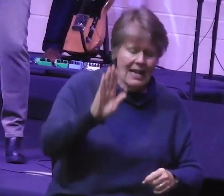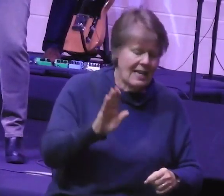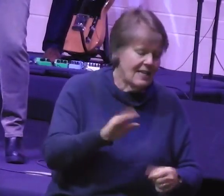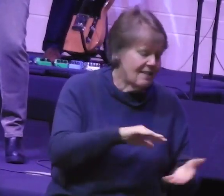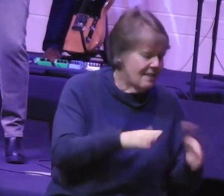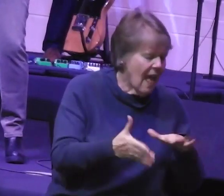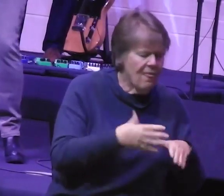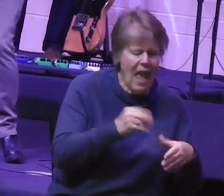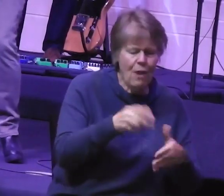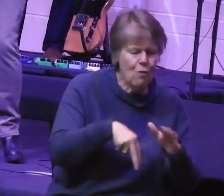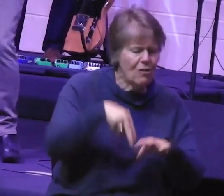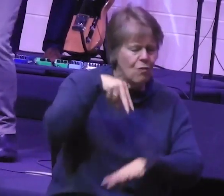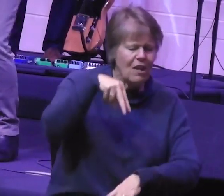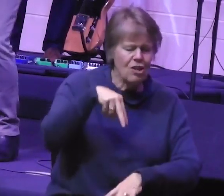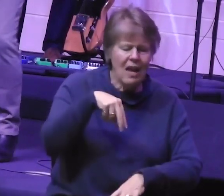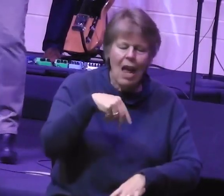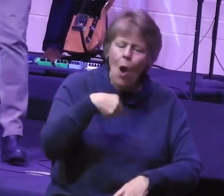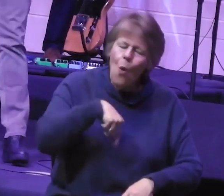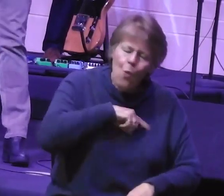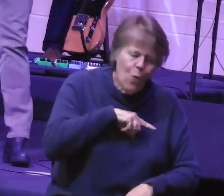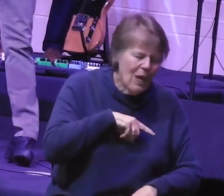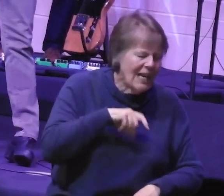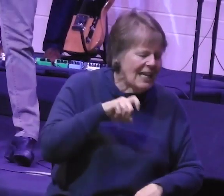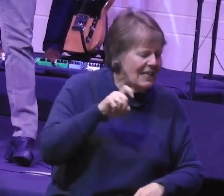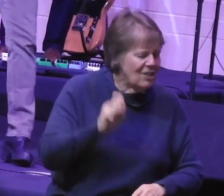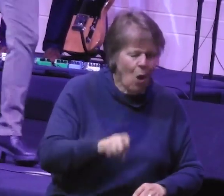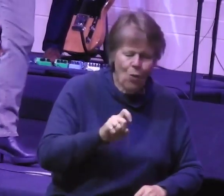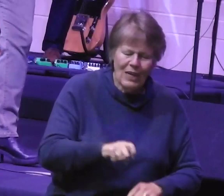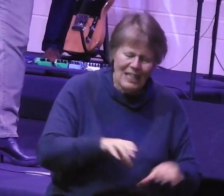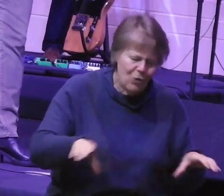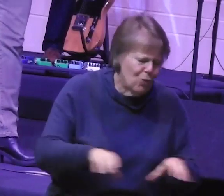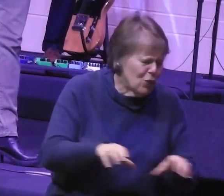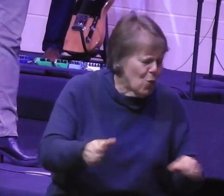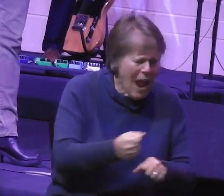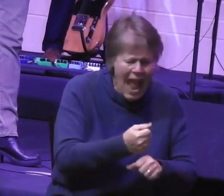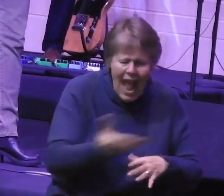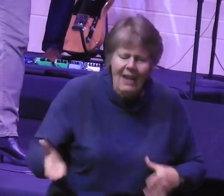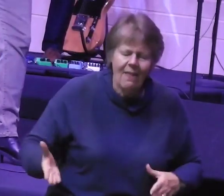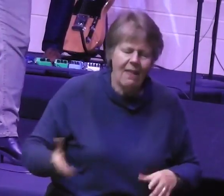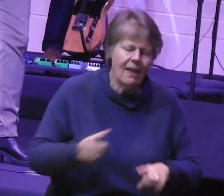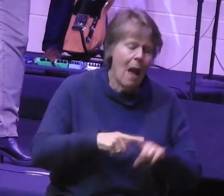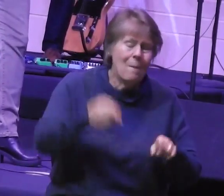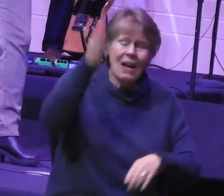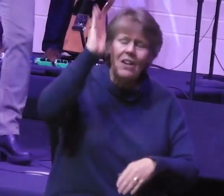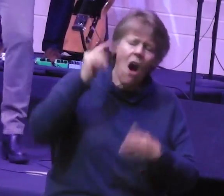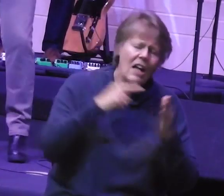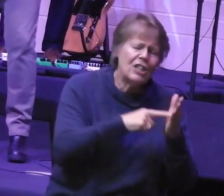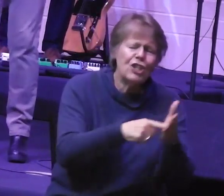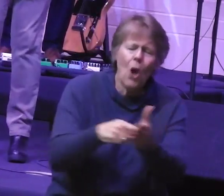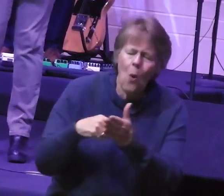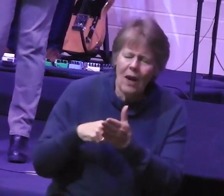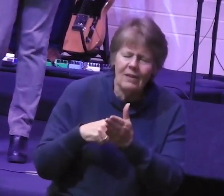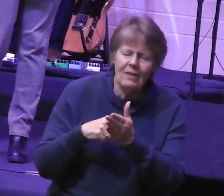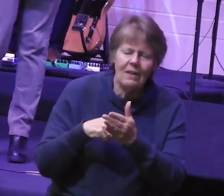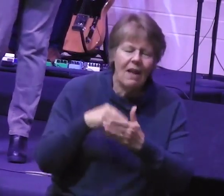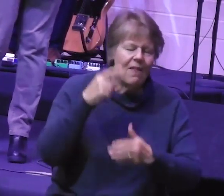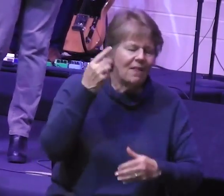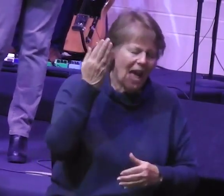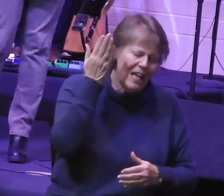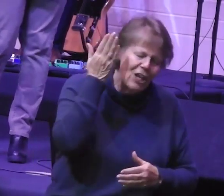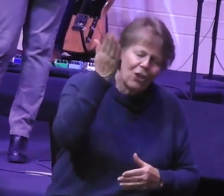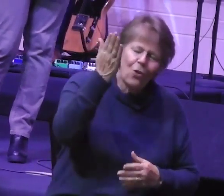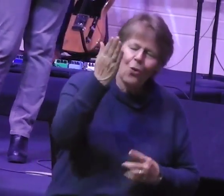to earn your favor, but rather, God, show us that you have always been lovingly reaching out to us, saying, let